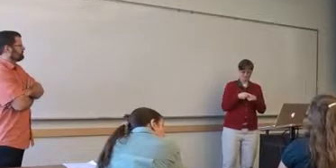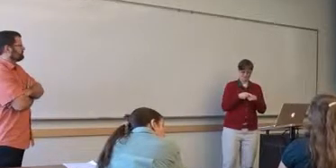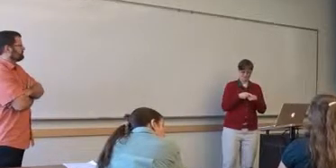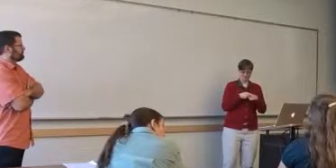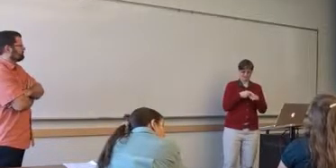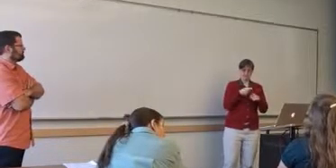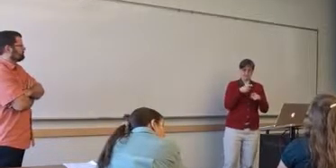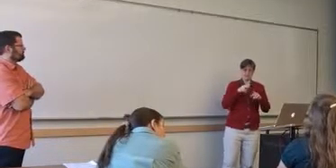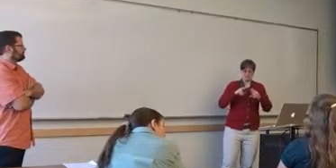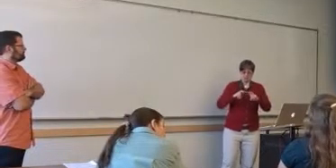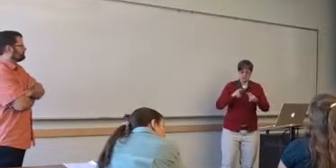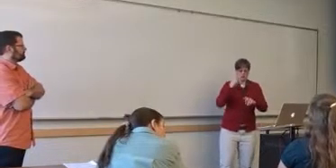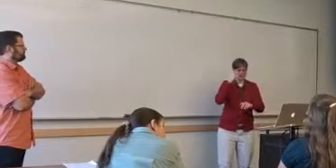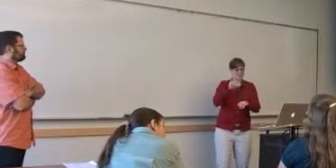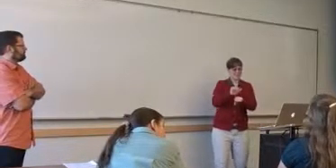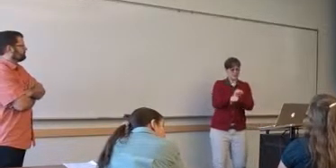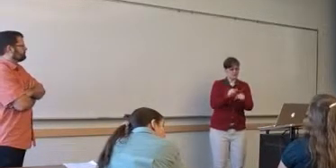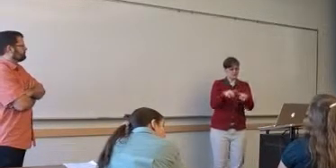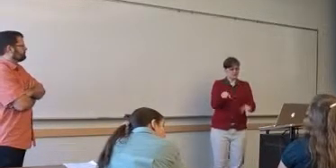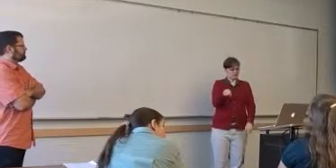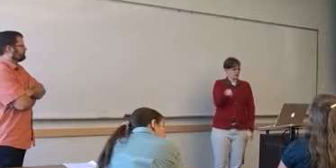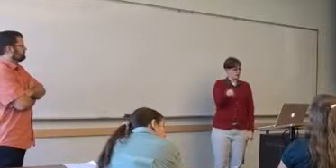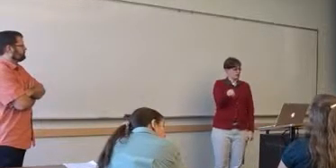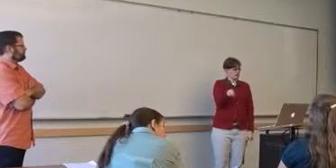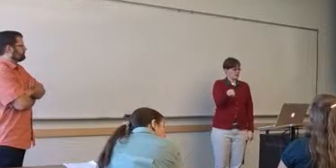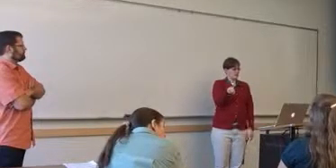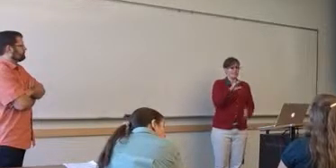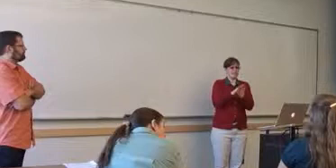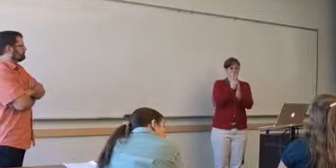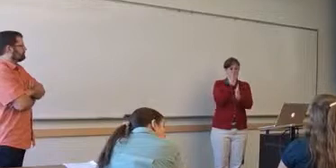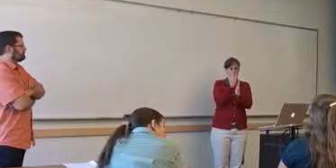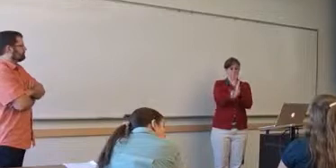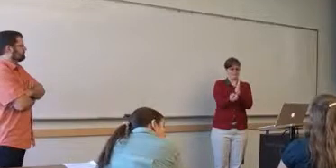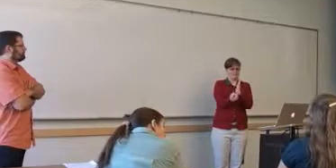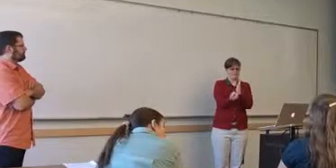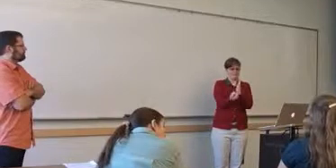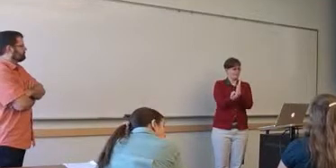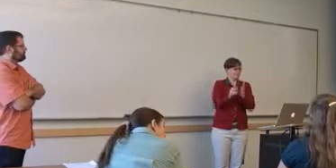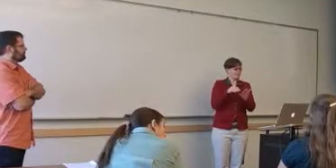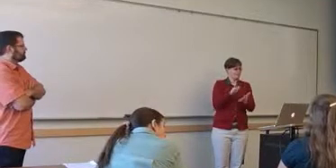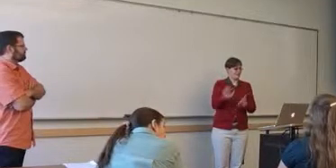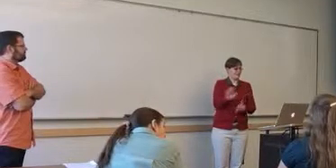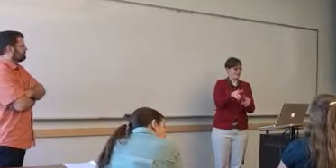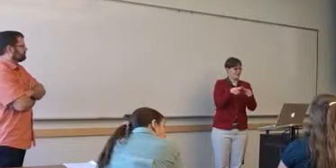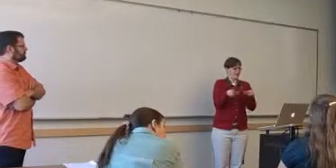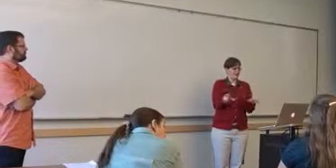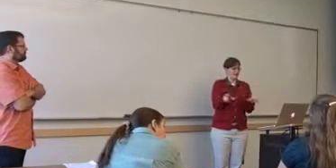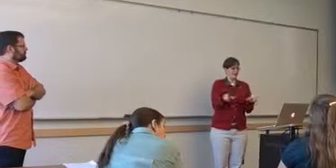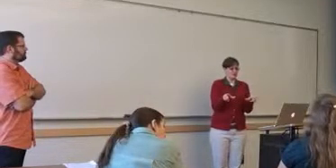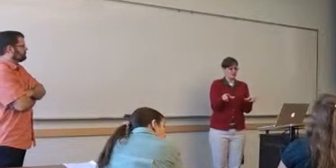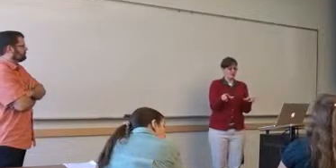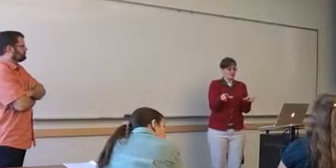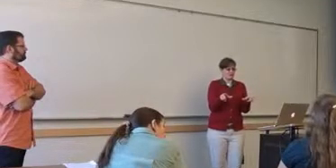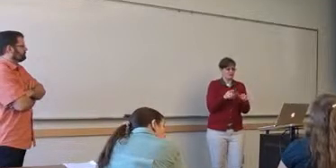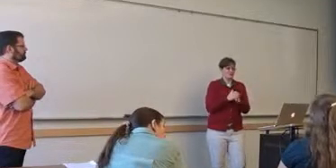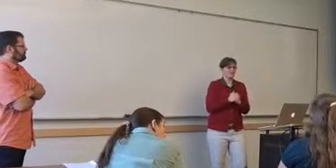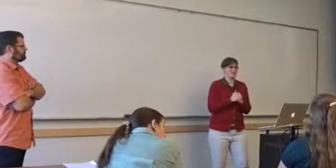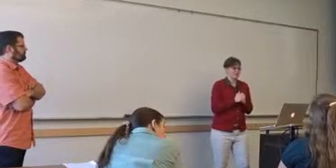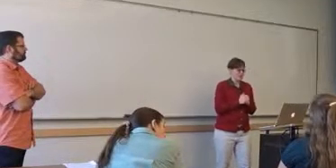native. And so he was very confused what the difference was between this manual sign and what he was